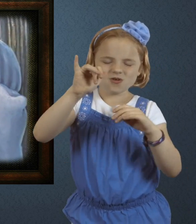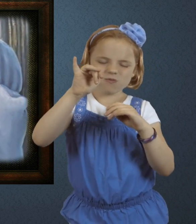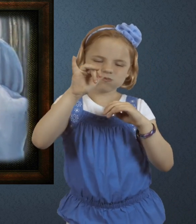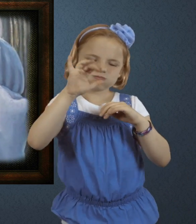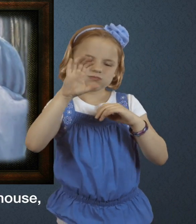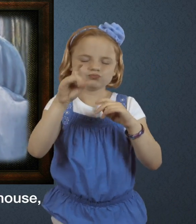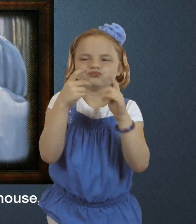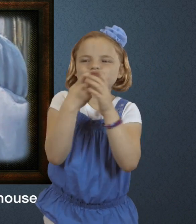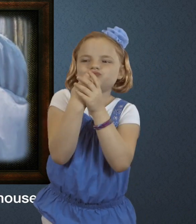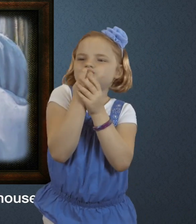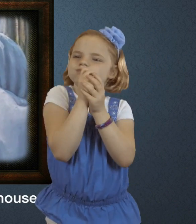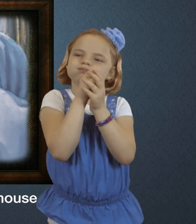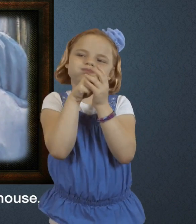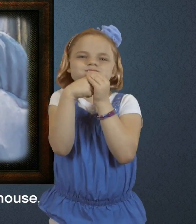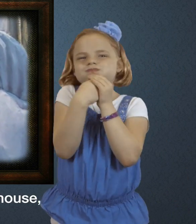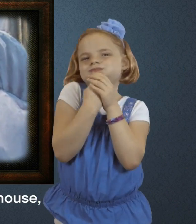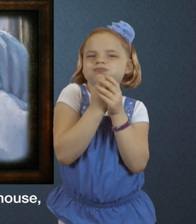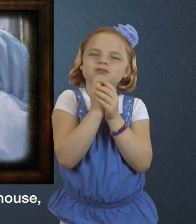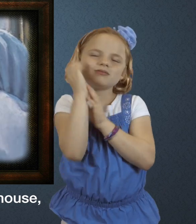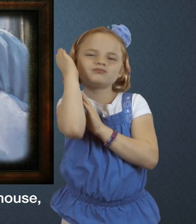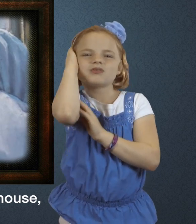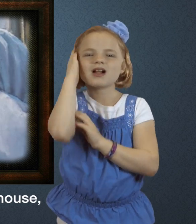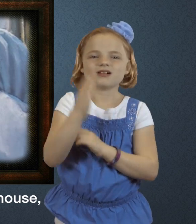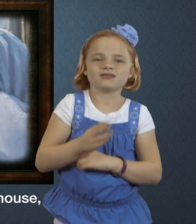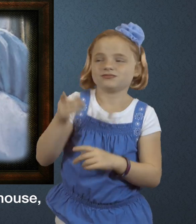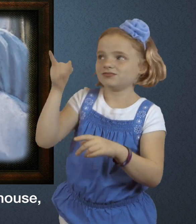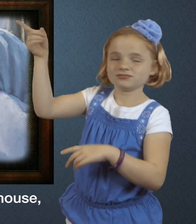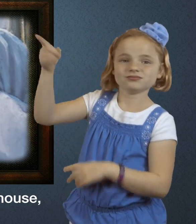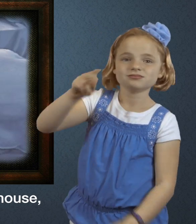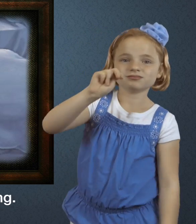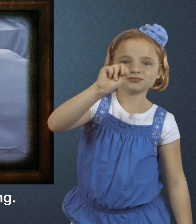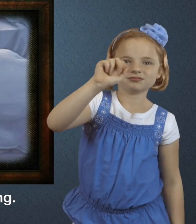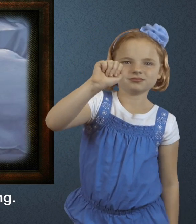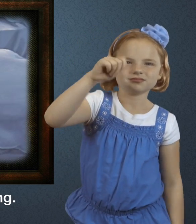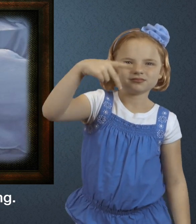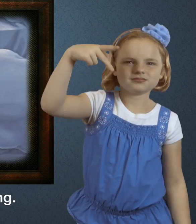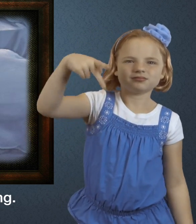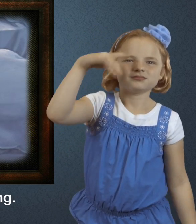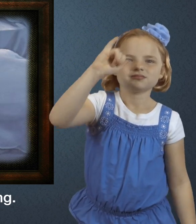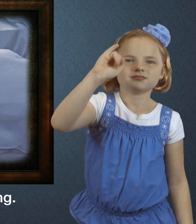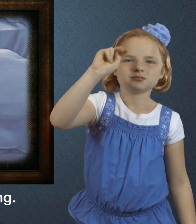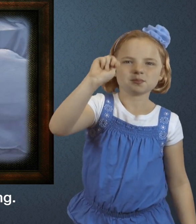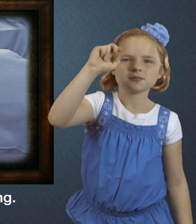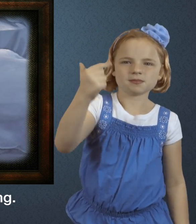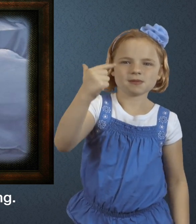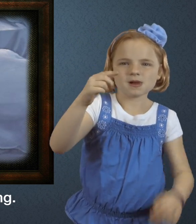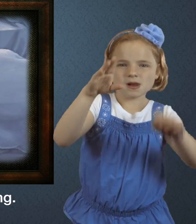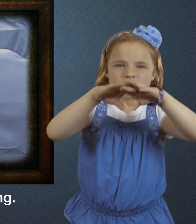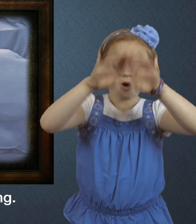on a cozy bed, in a napping house, where everyone is sleeping.